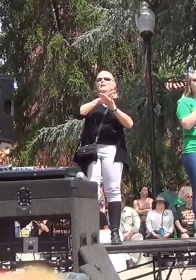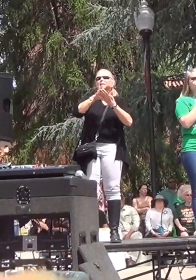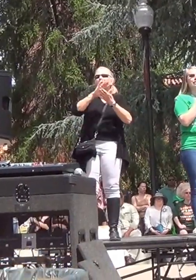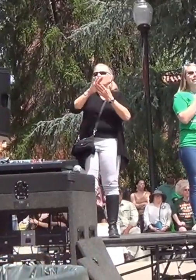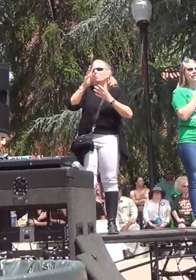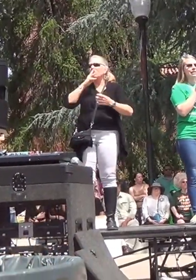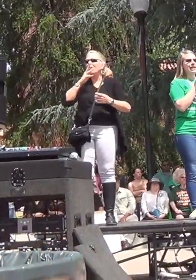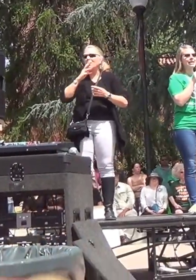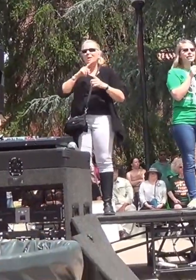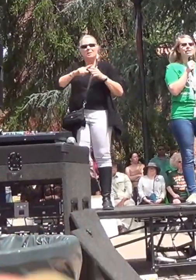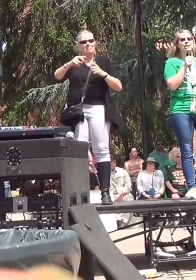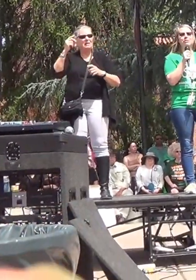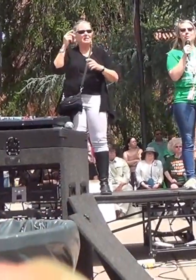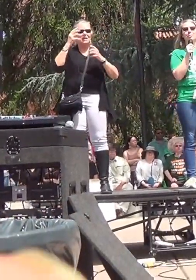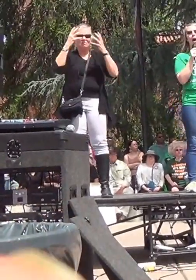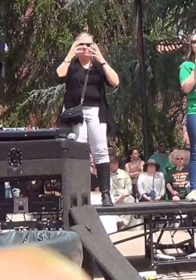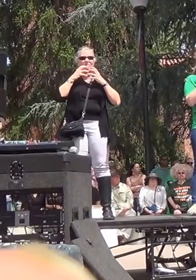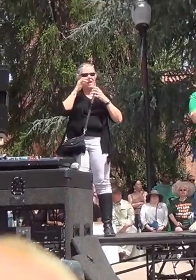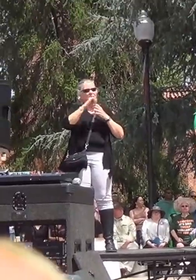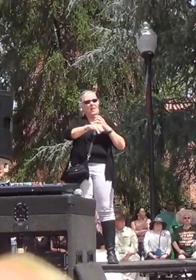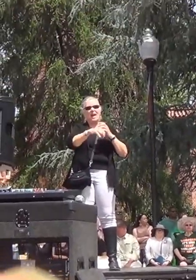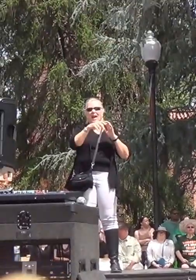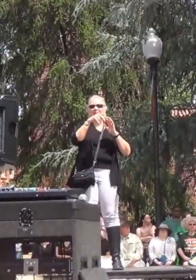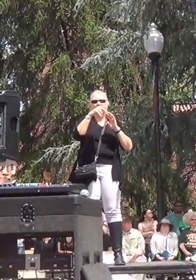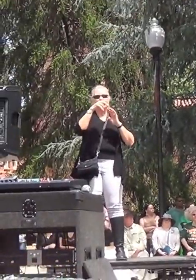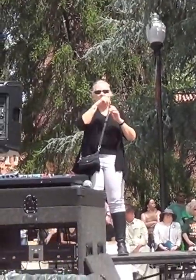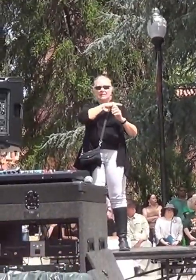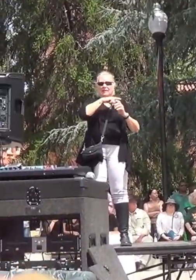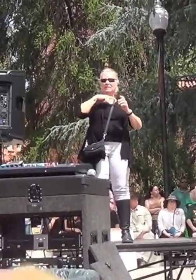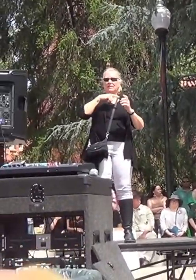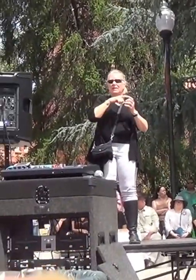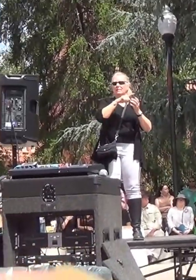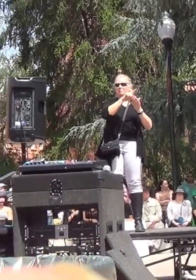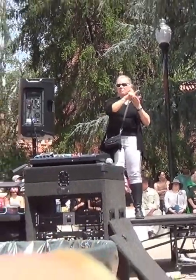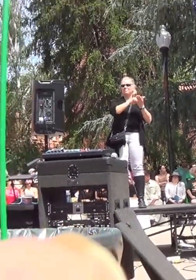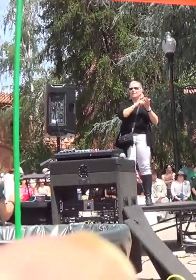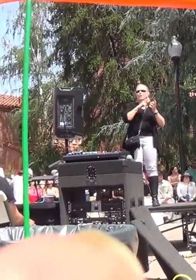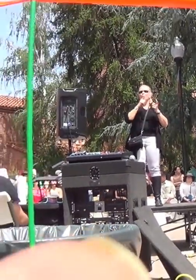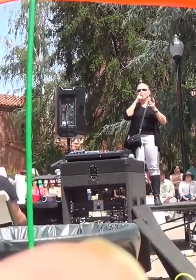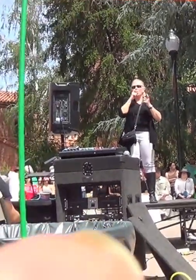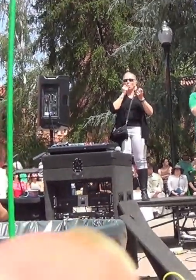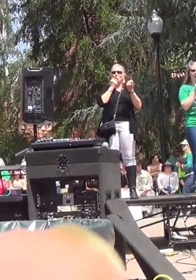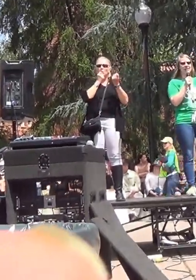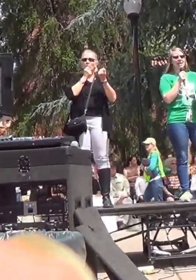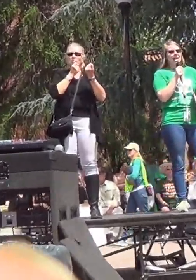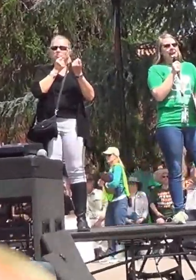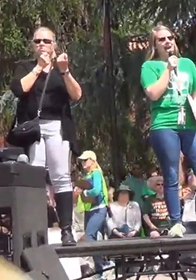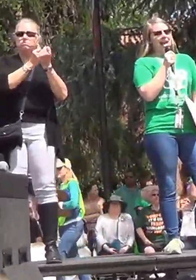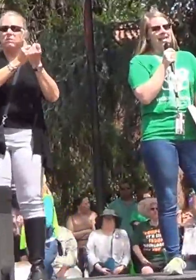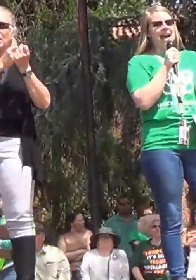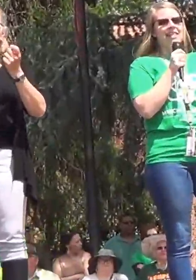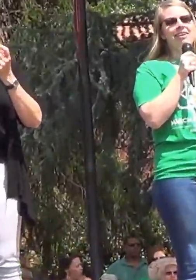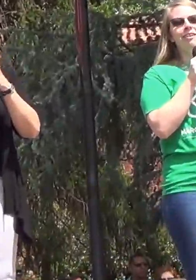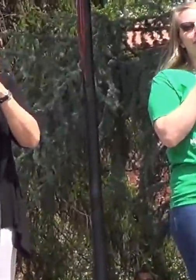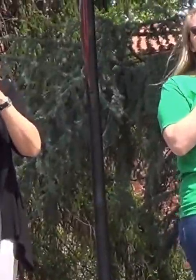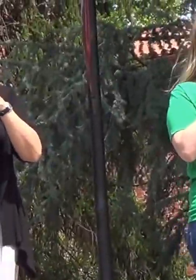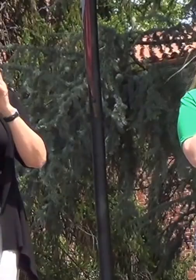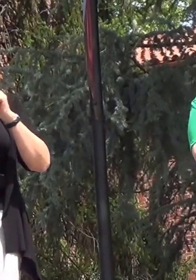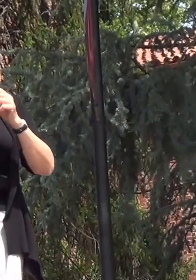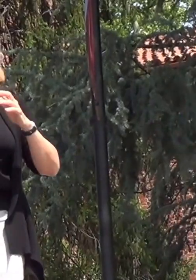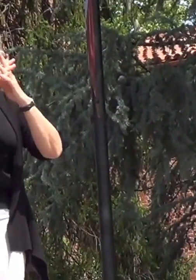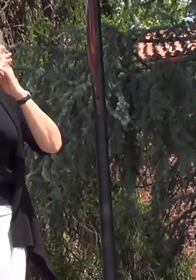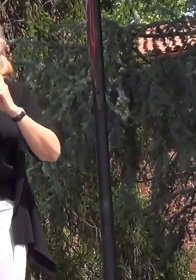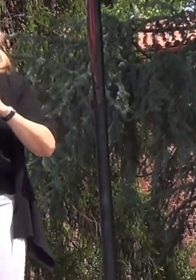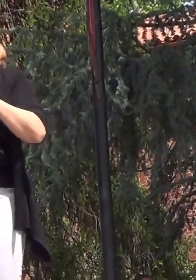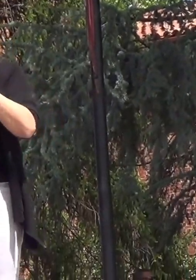Unfortunately, that legislation was prompted by environmental disasters. And I think that we